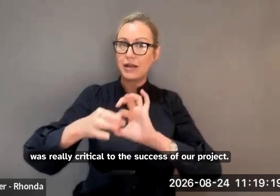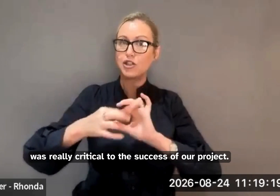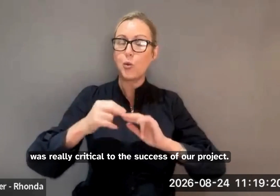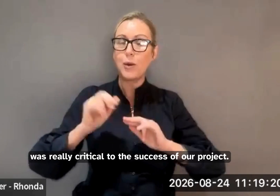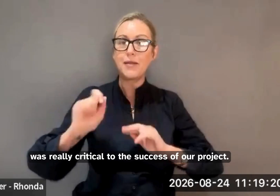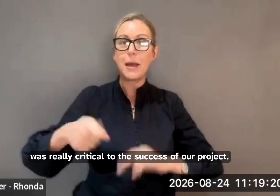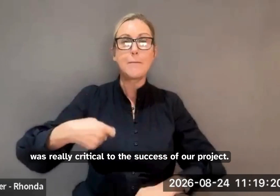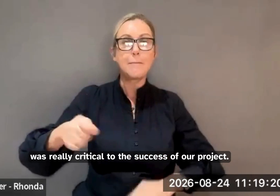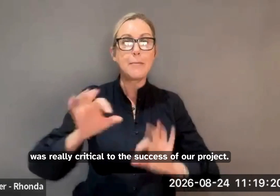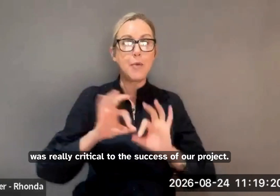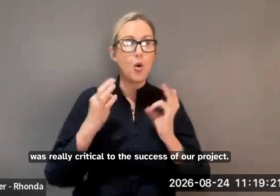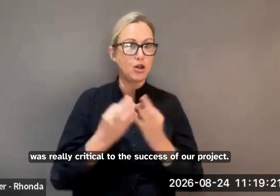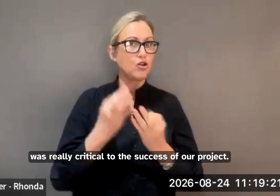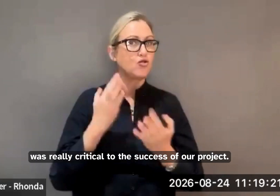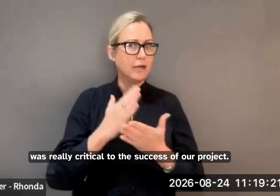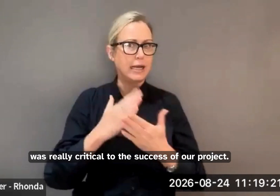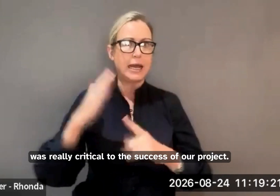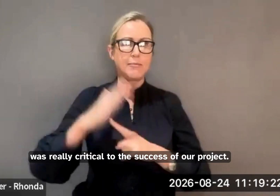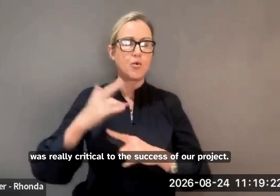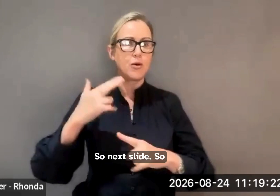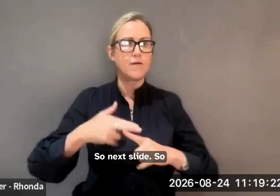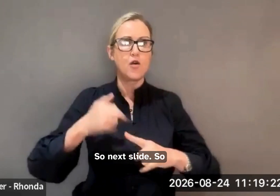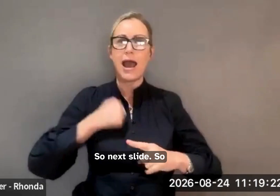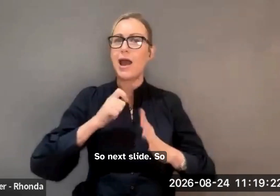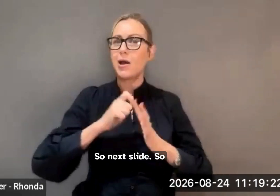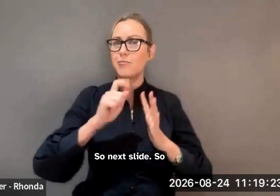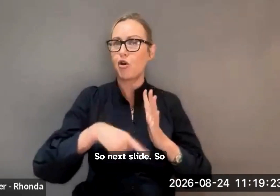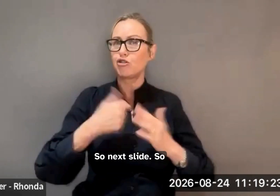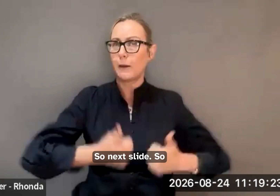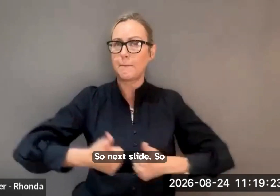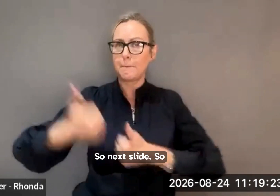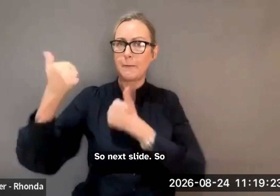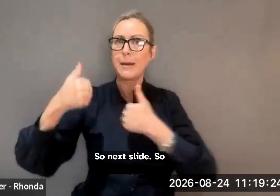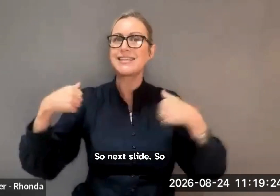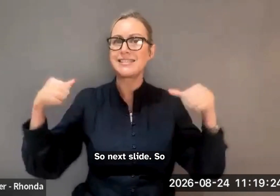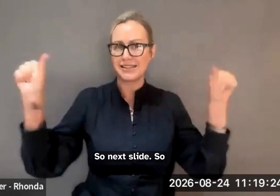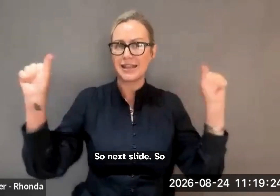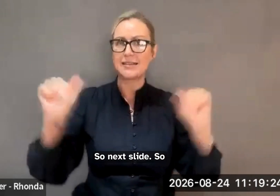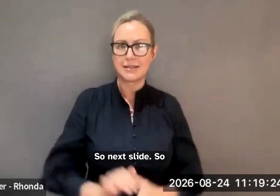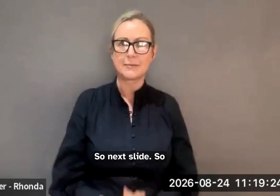critical to the success of our project. So next slide.